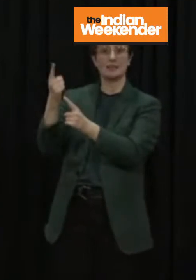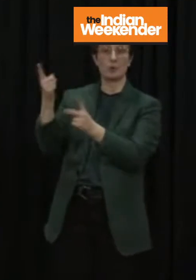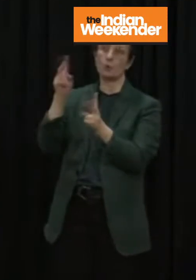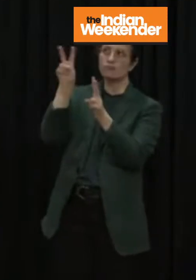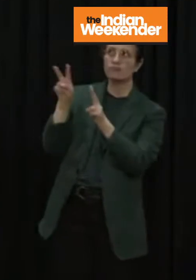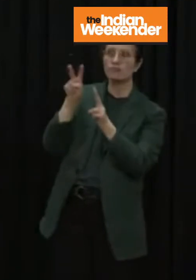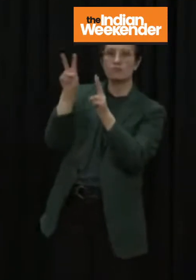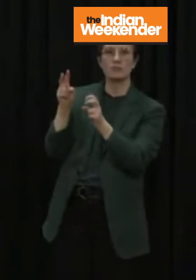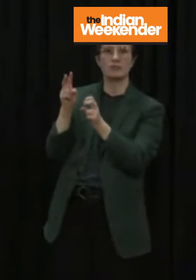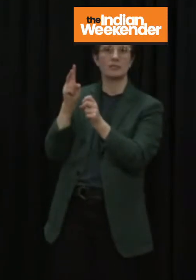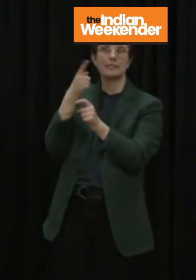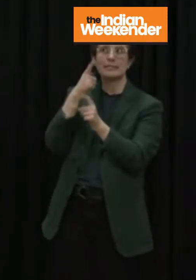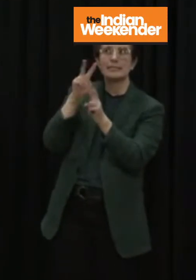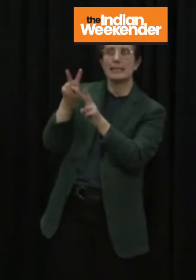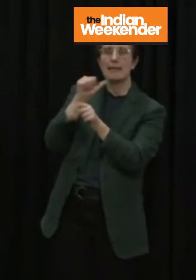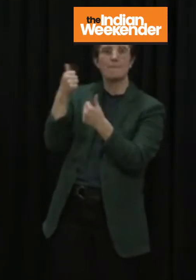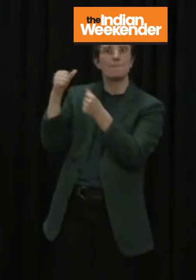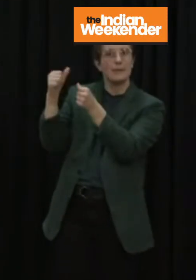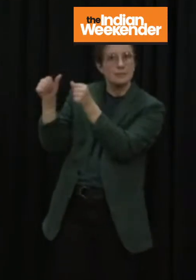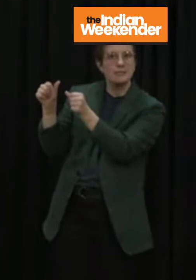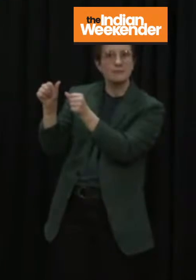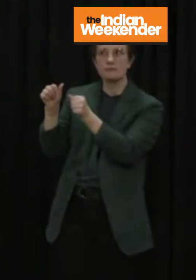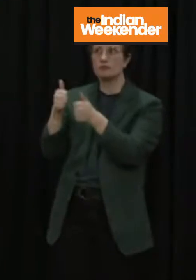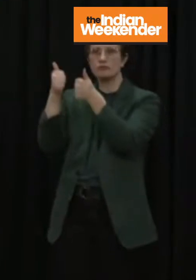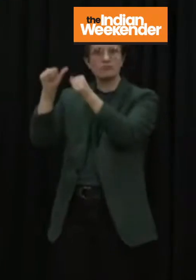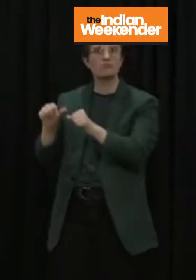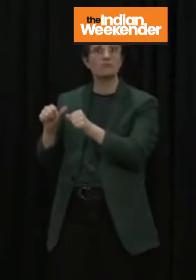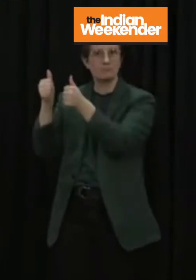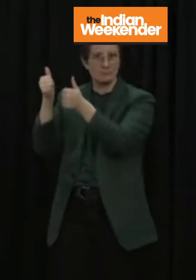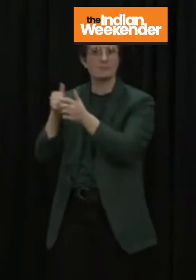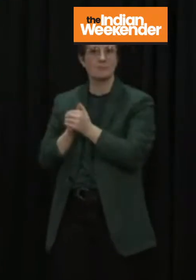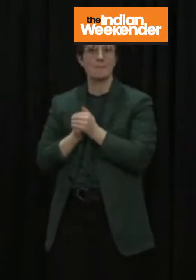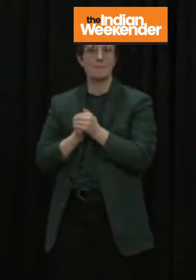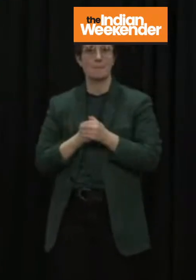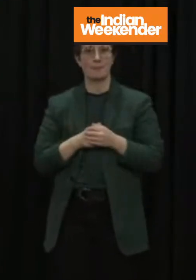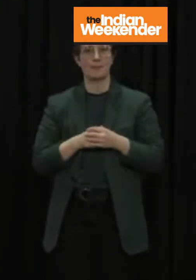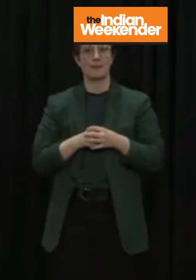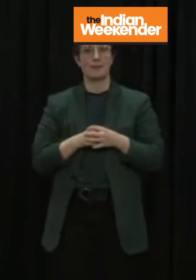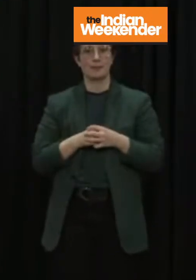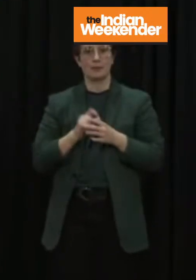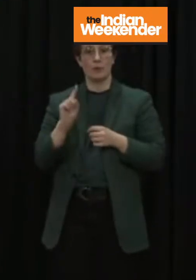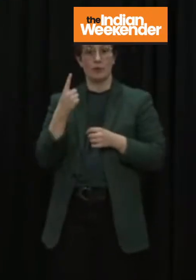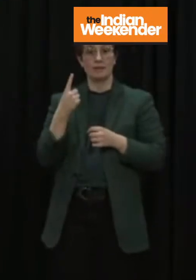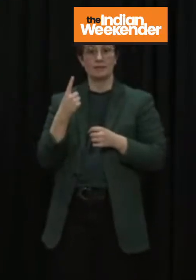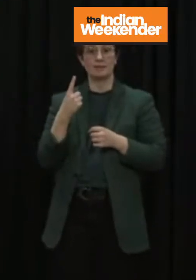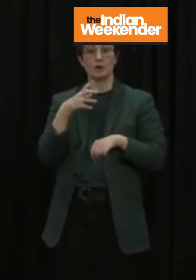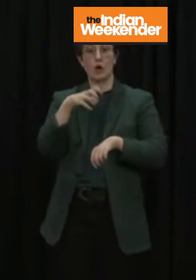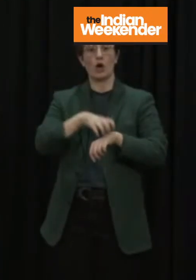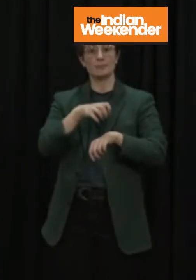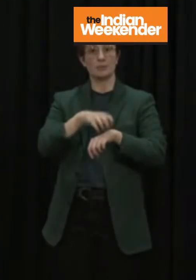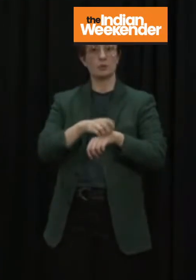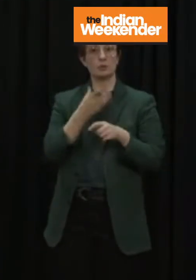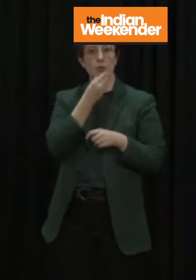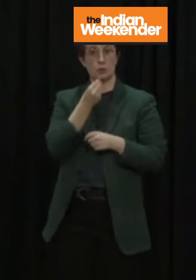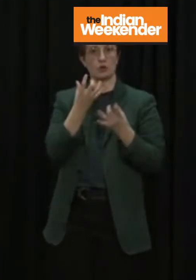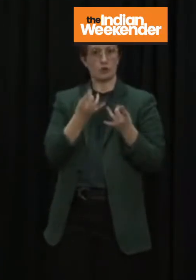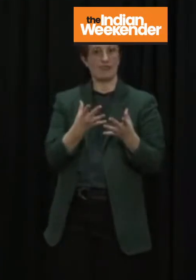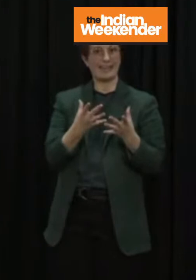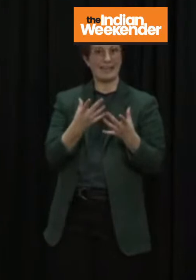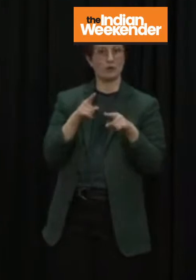Auckland hospitals in areas deemed high-risk settings are using this technology to detect cases early in patients